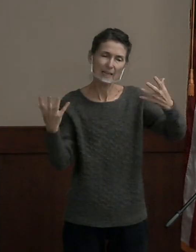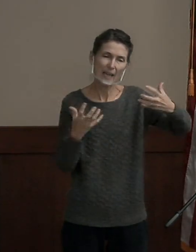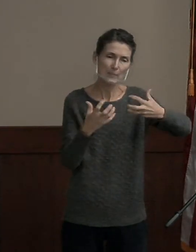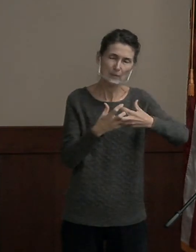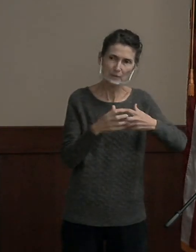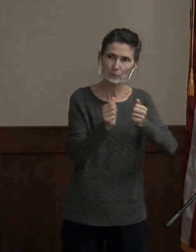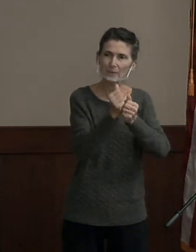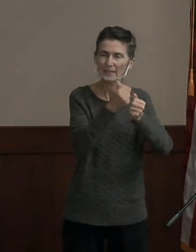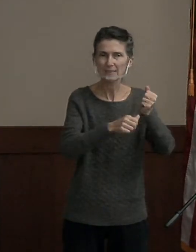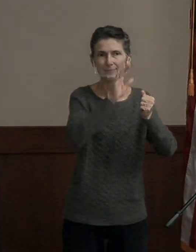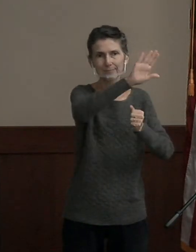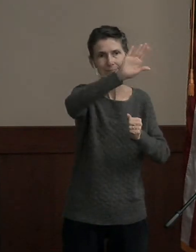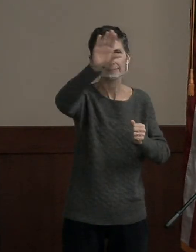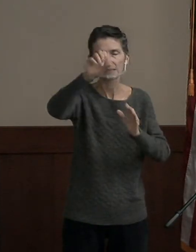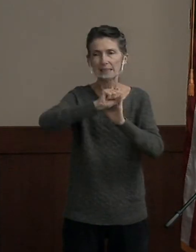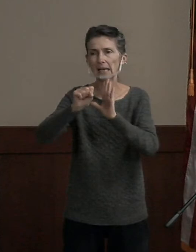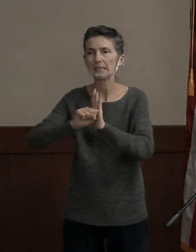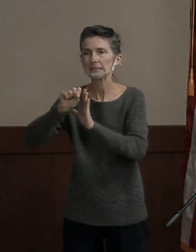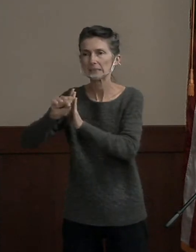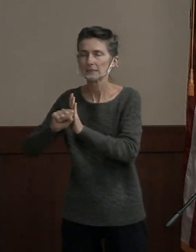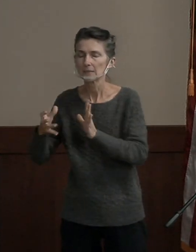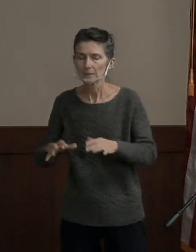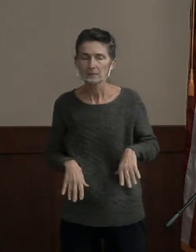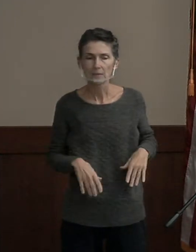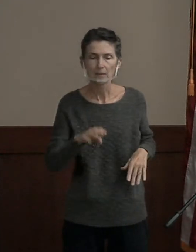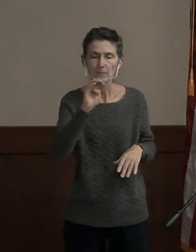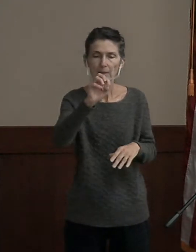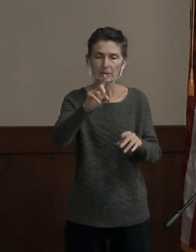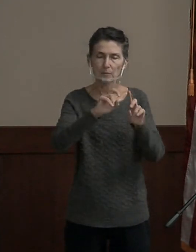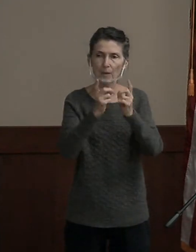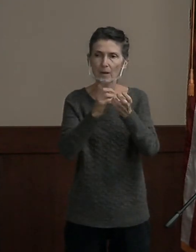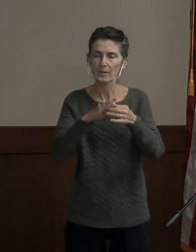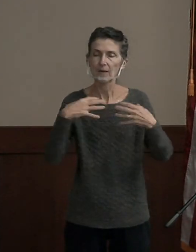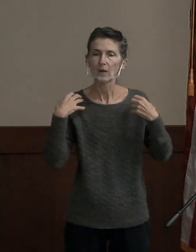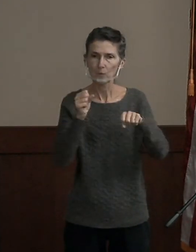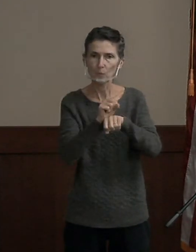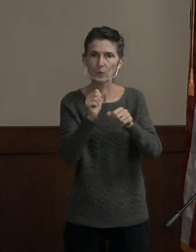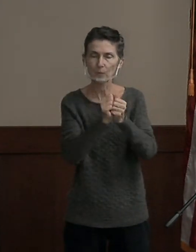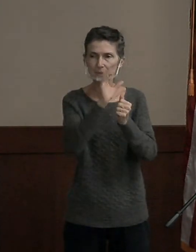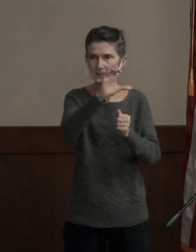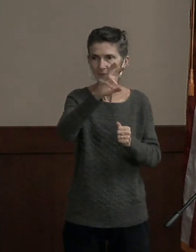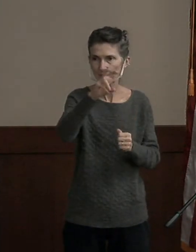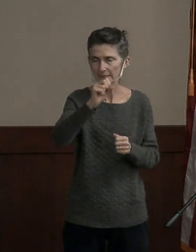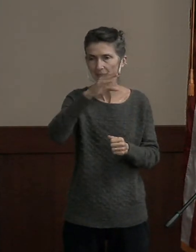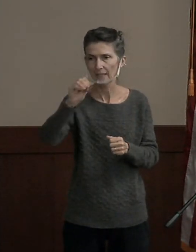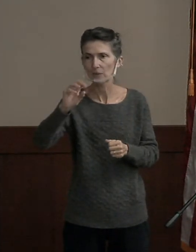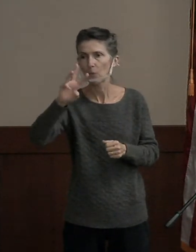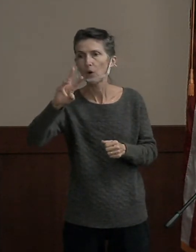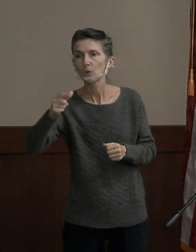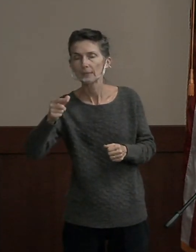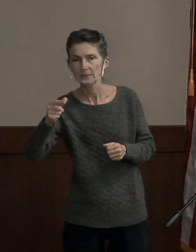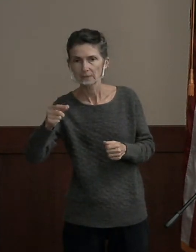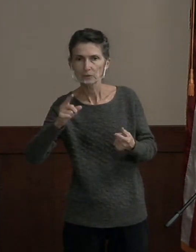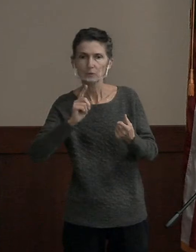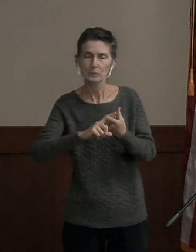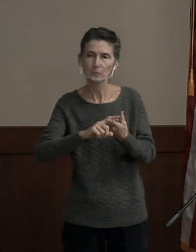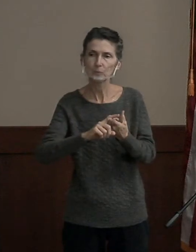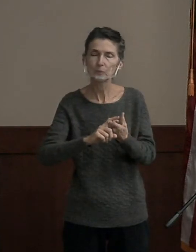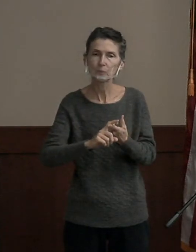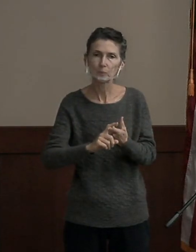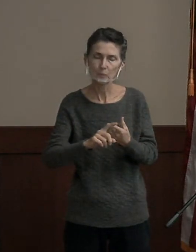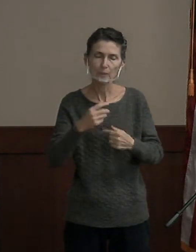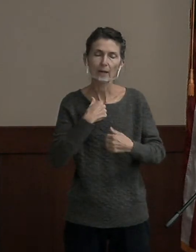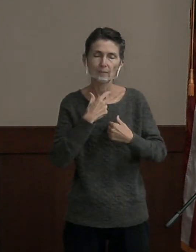with each state. So the Maryland Department of Health is working with CVS and Walgreens to roll out